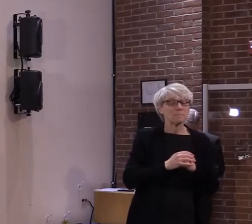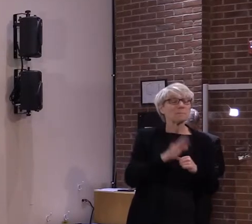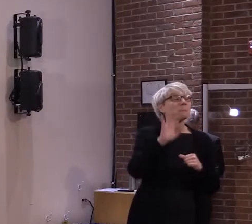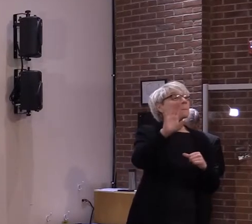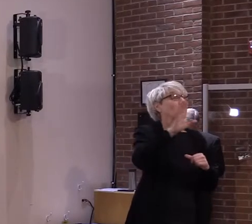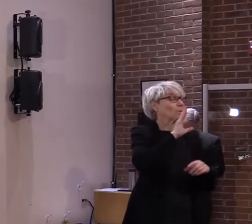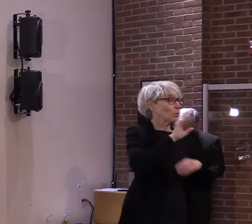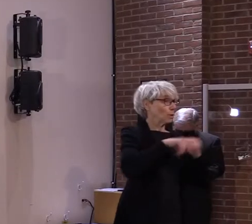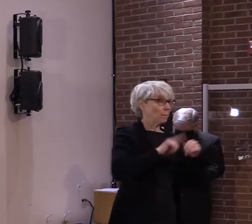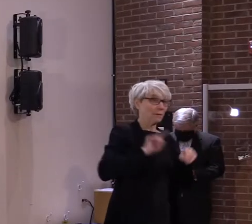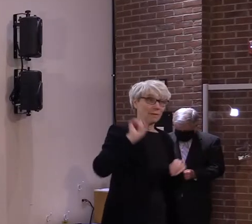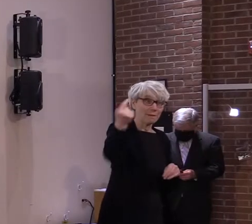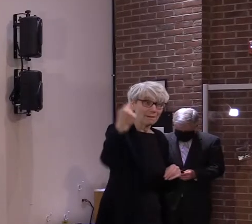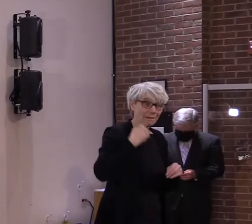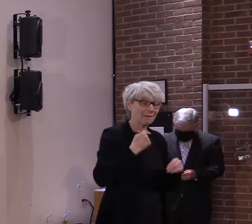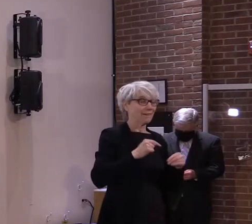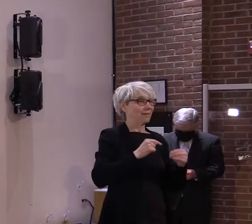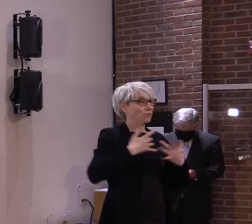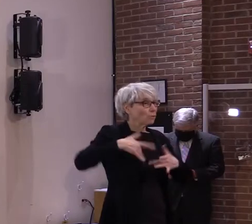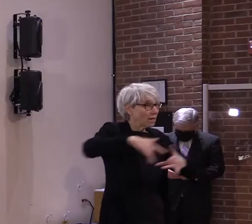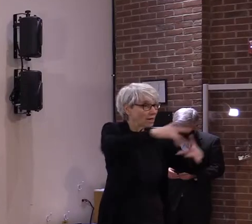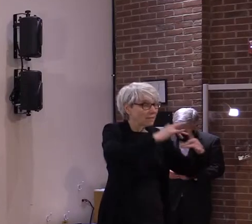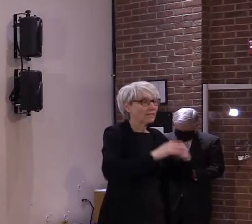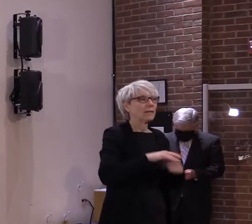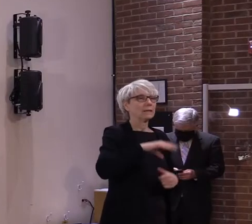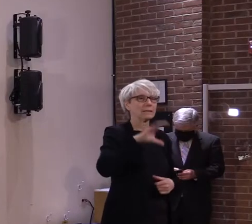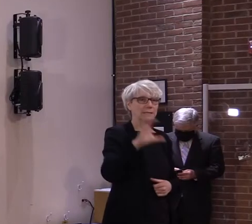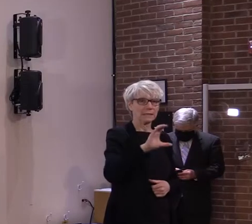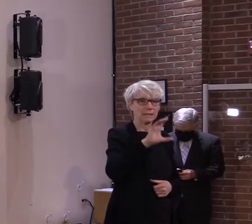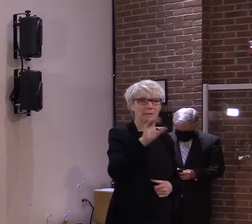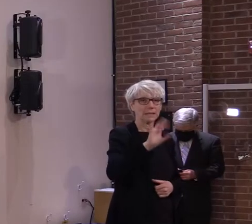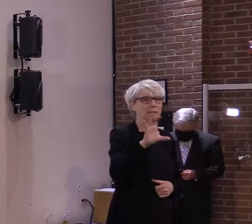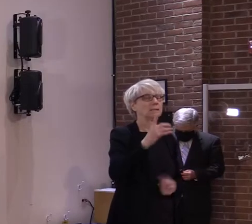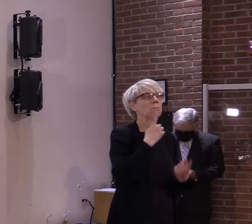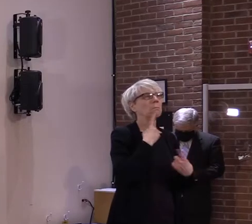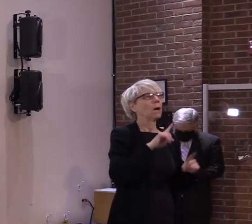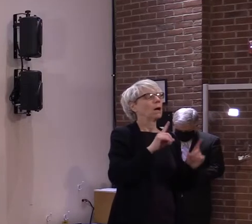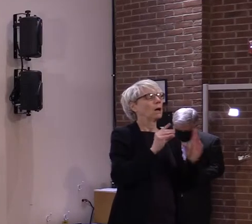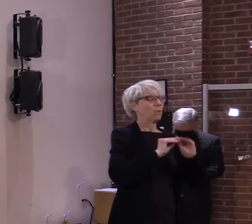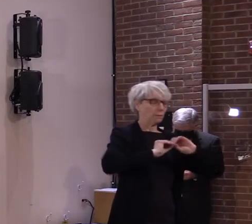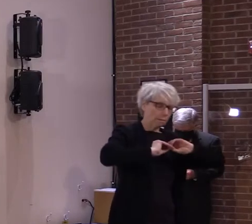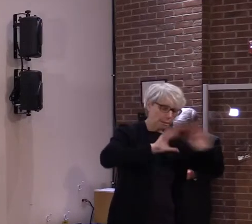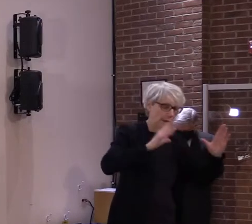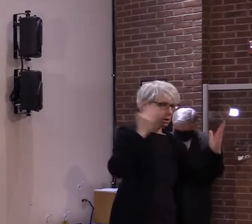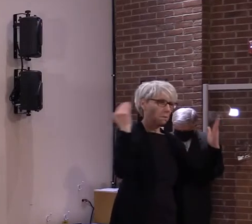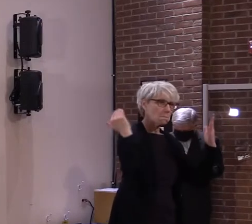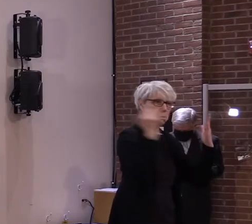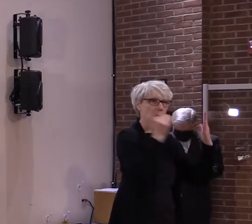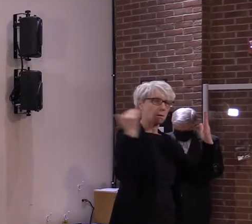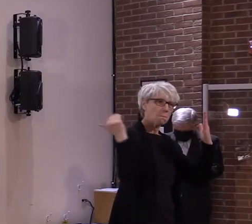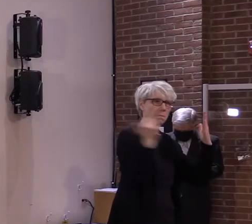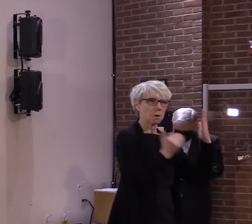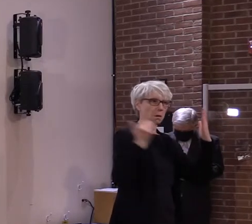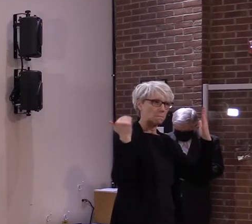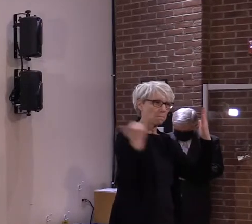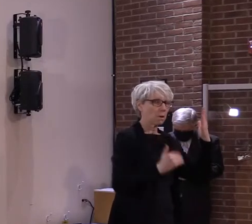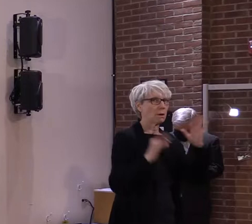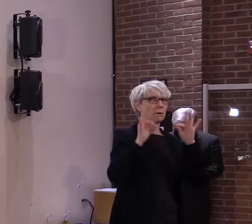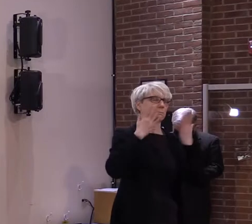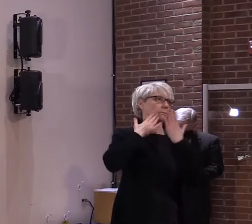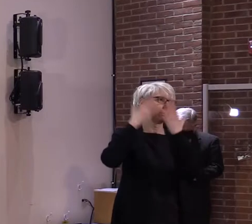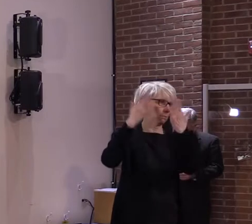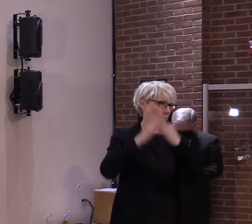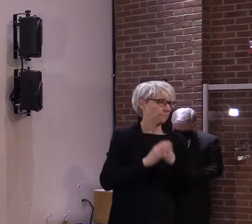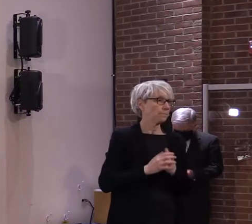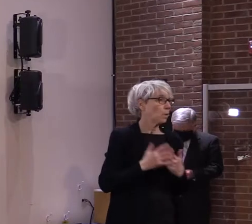travel, the CDC has just started speaking much more clearly and sensibly about the topic. Here are some bullet